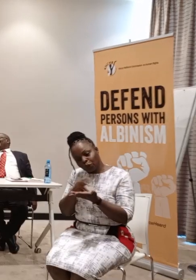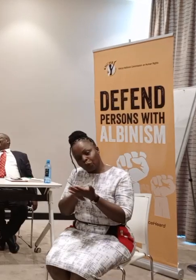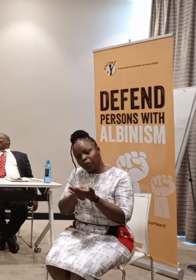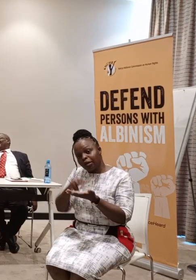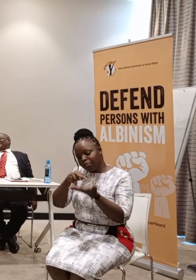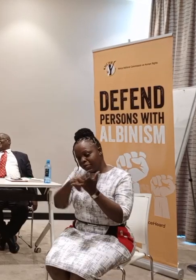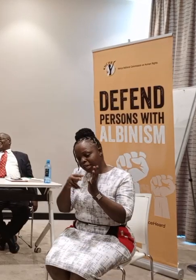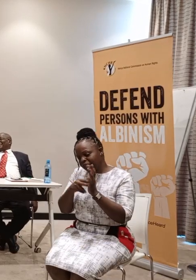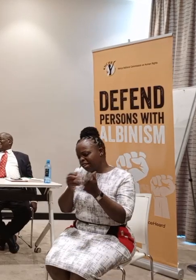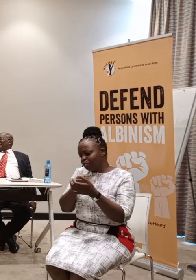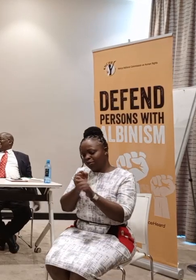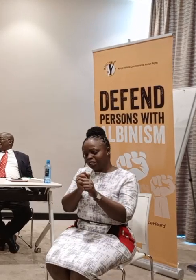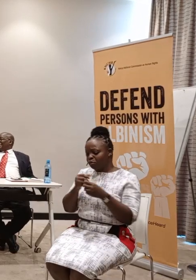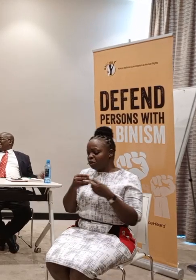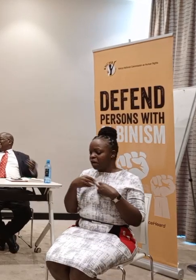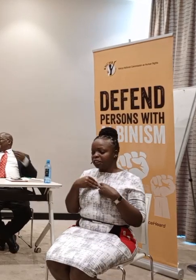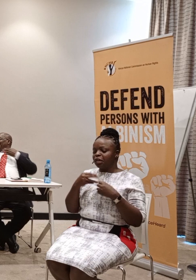come close to side, yeah?